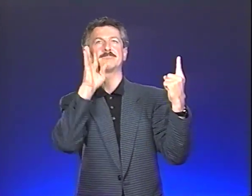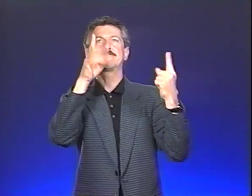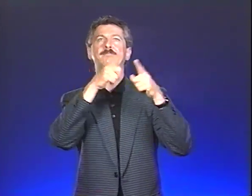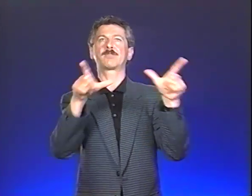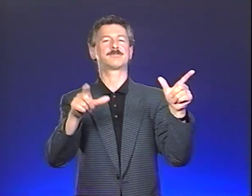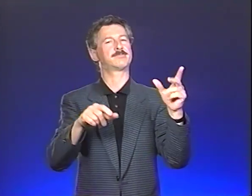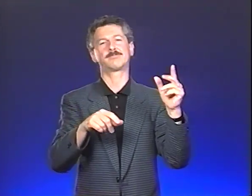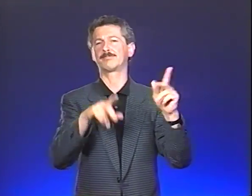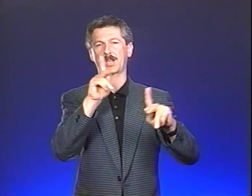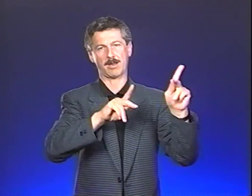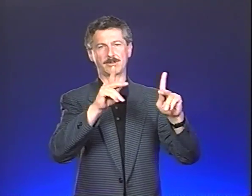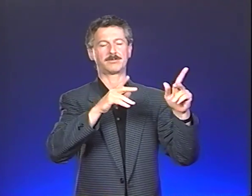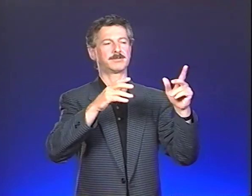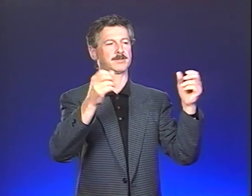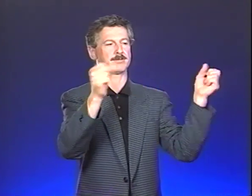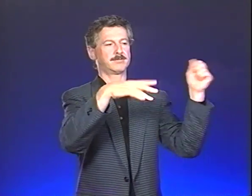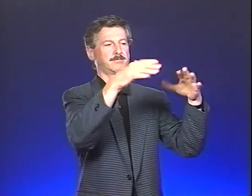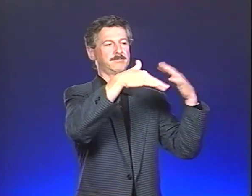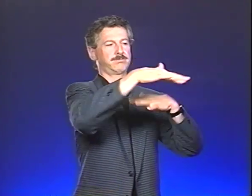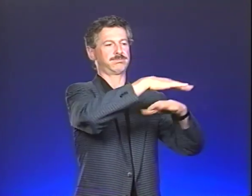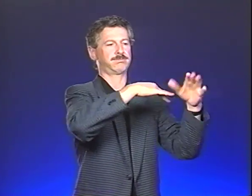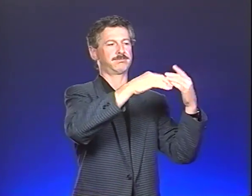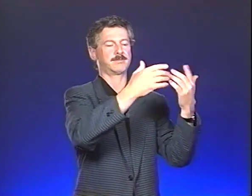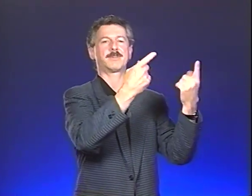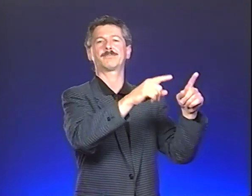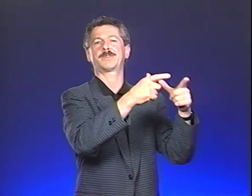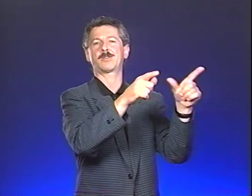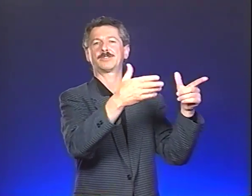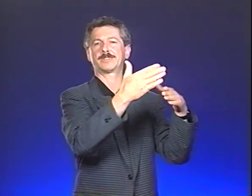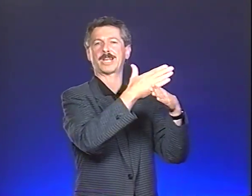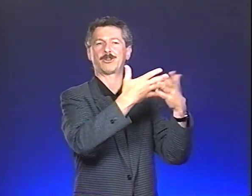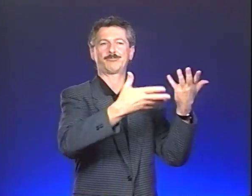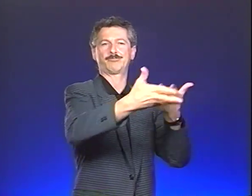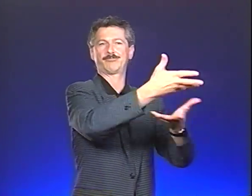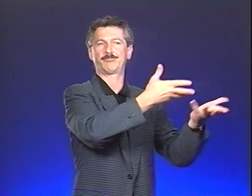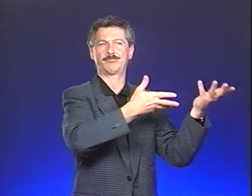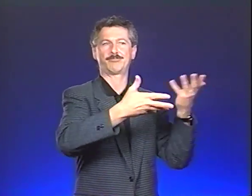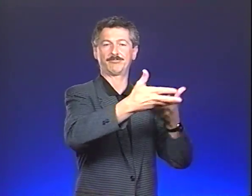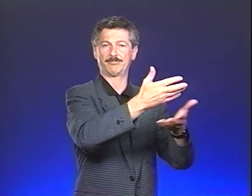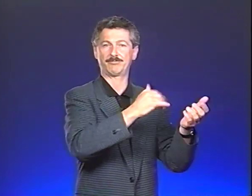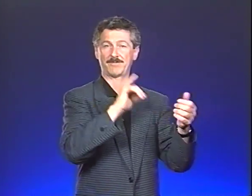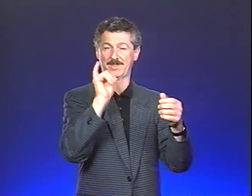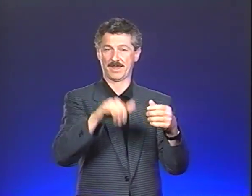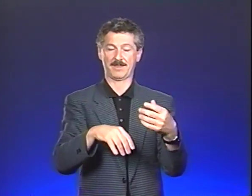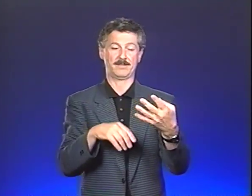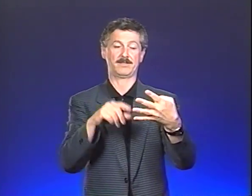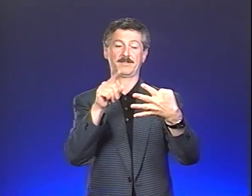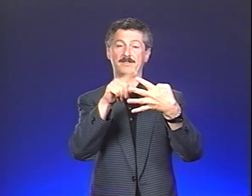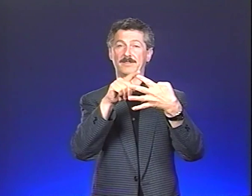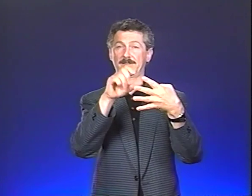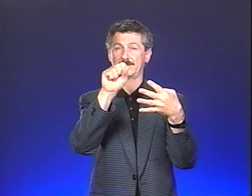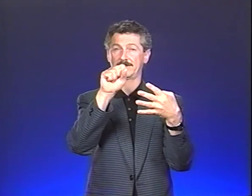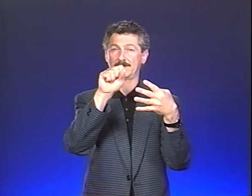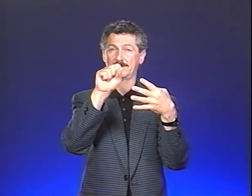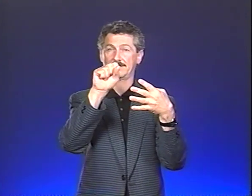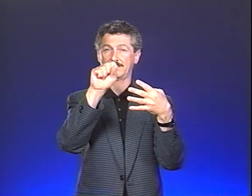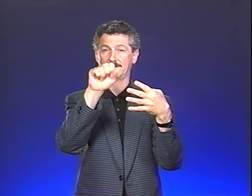Languages require a community of users as well. One person cannot create a language and use it by him or herself. These are the 4